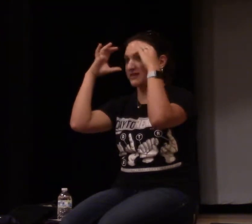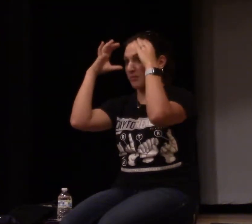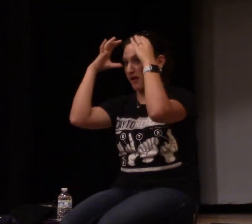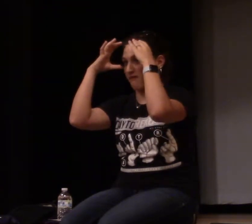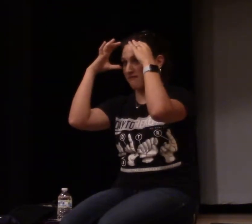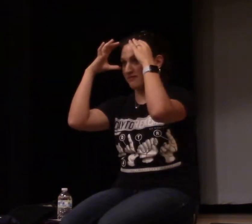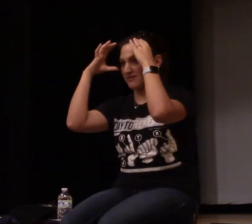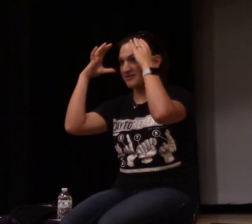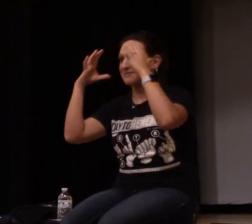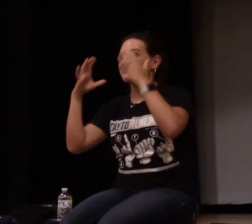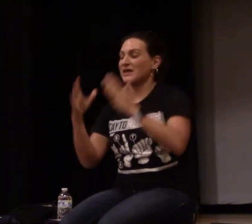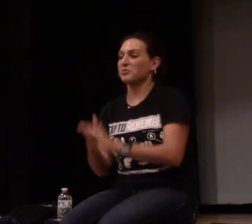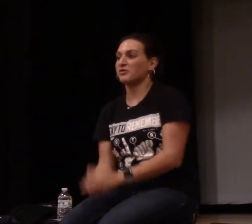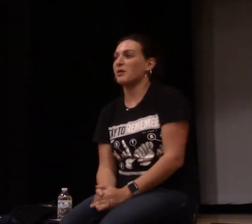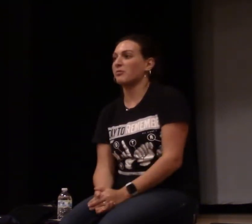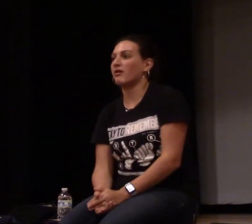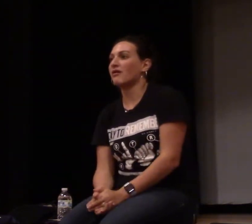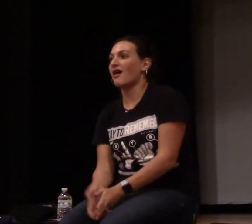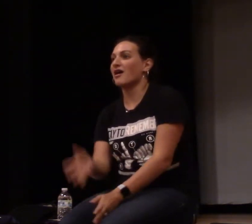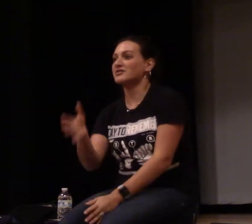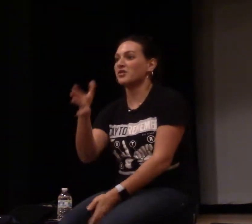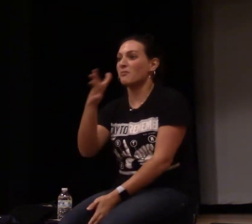half. Help you remember. So mom,